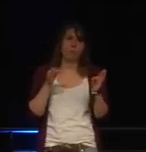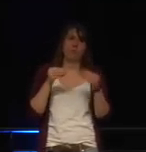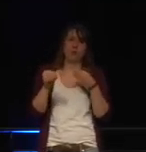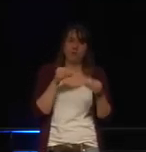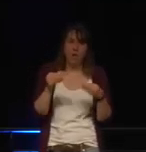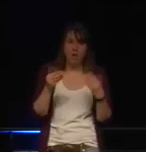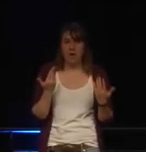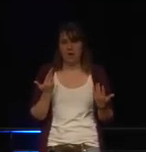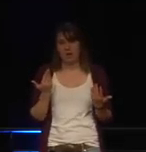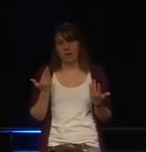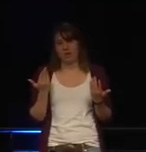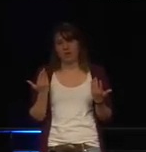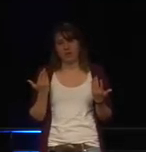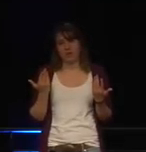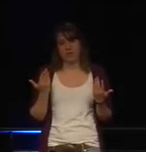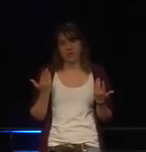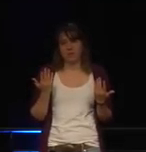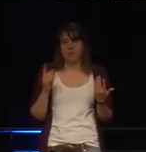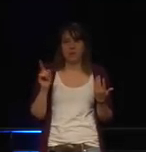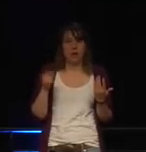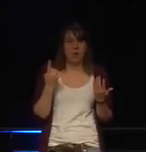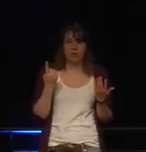And use safe passwords.